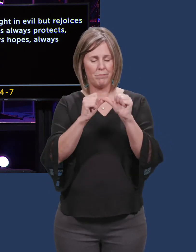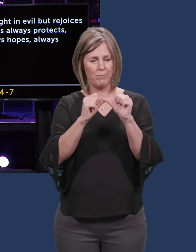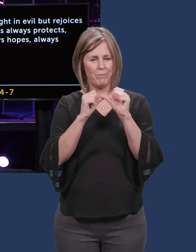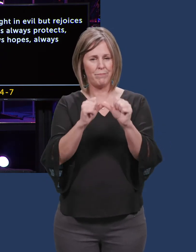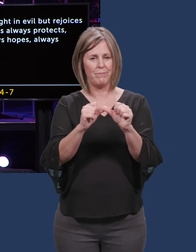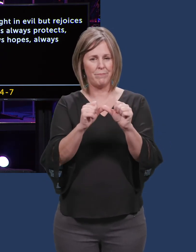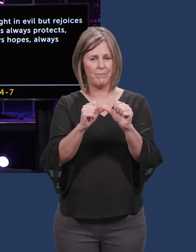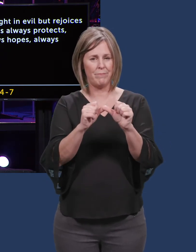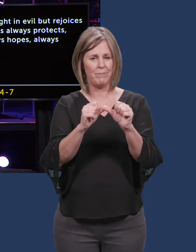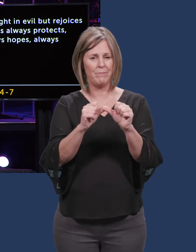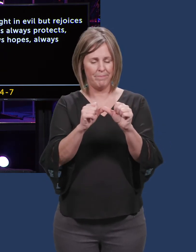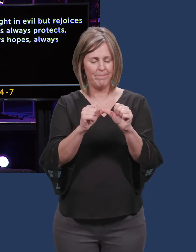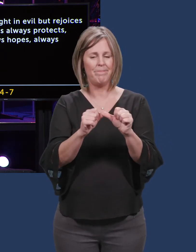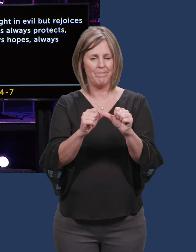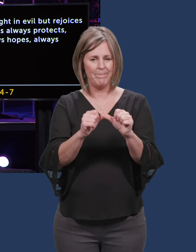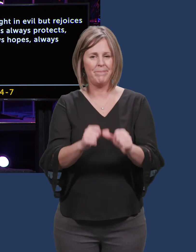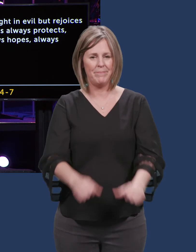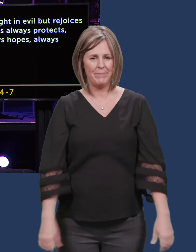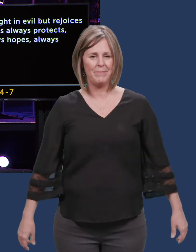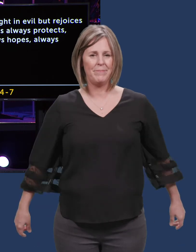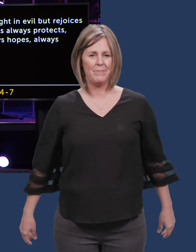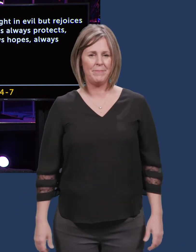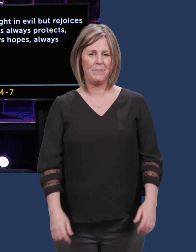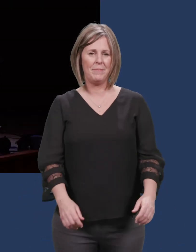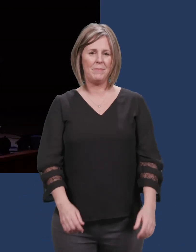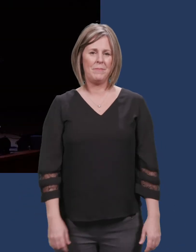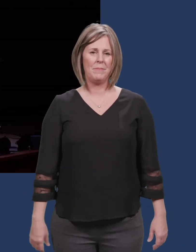always perseveres.